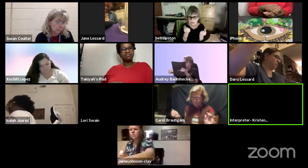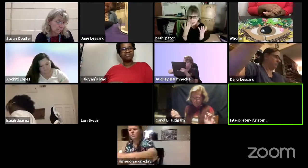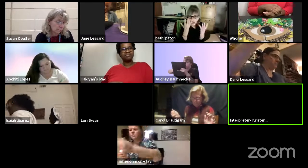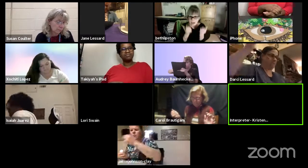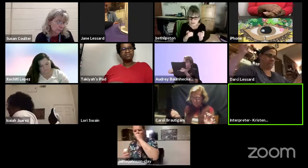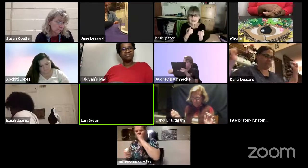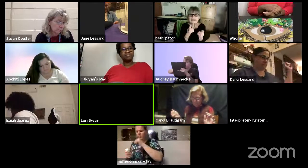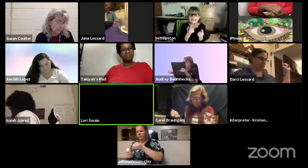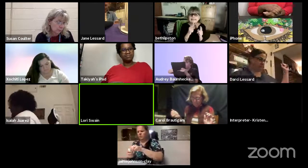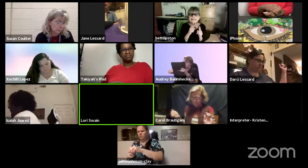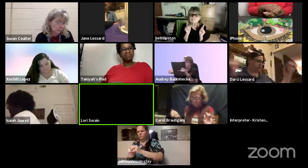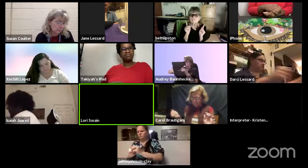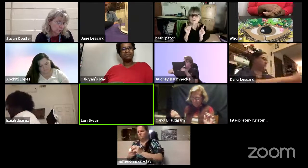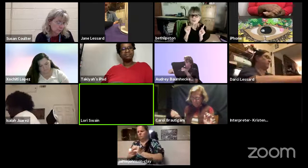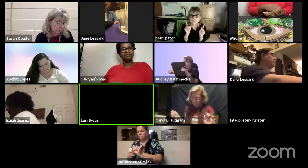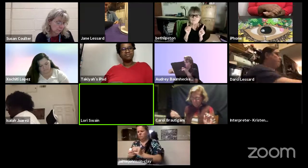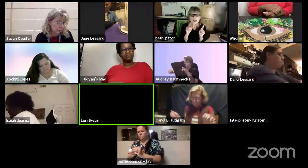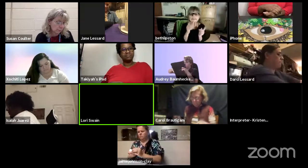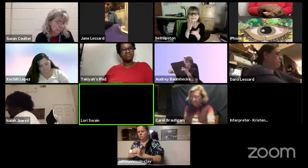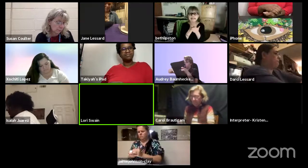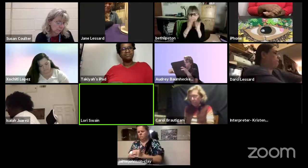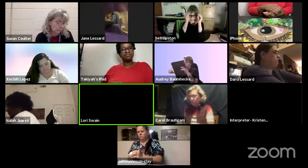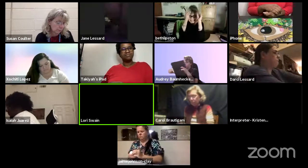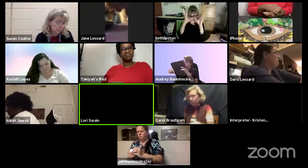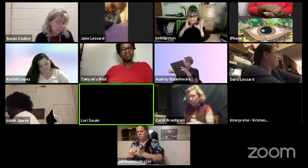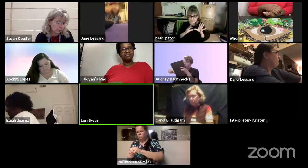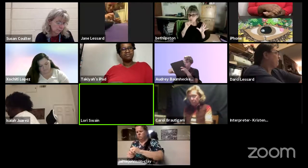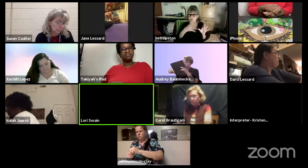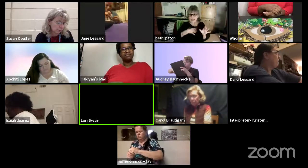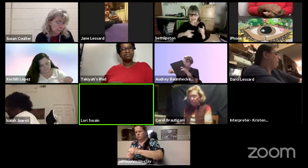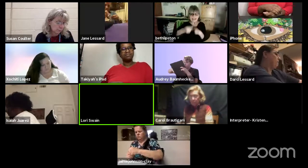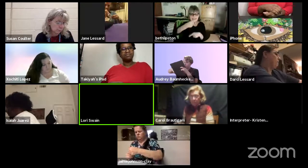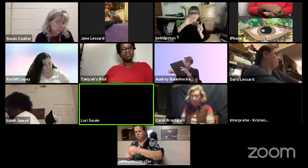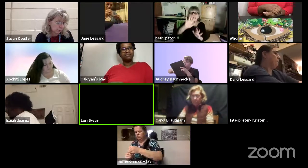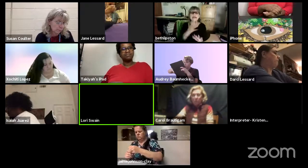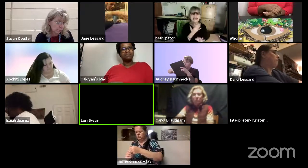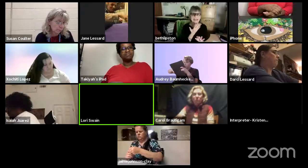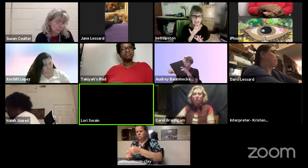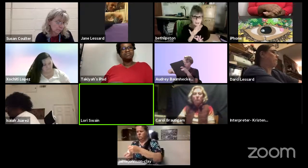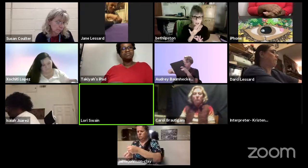But anyways, about at the age of 9, started learning sign language.